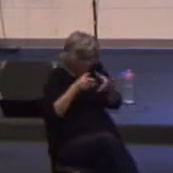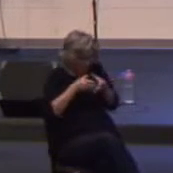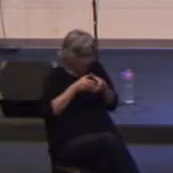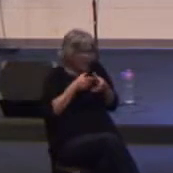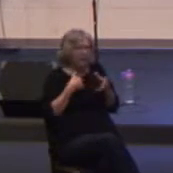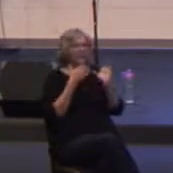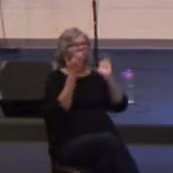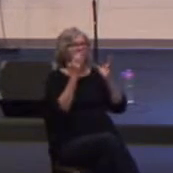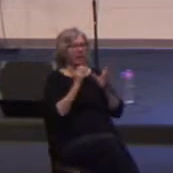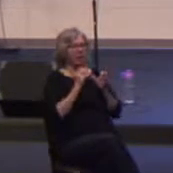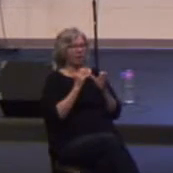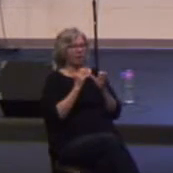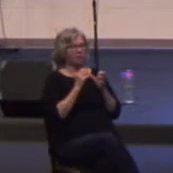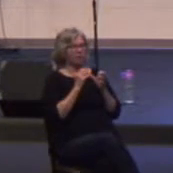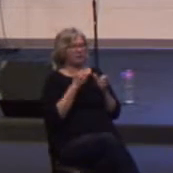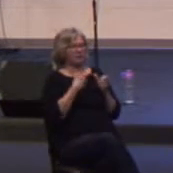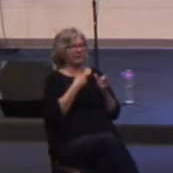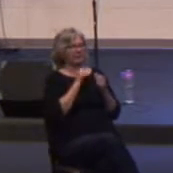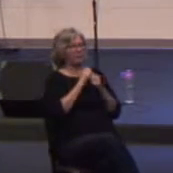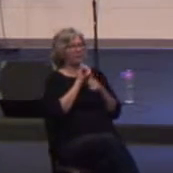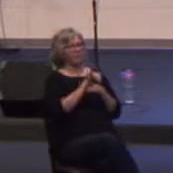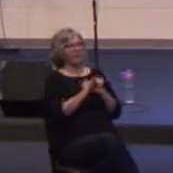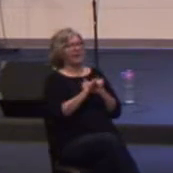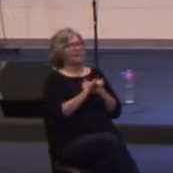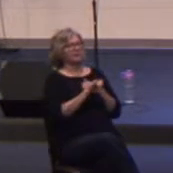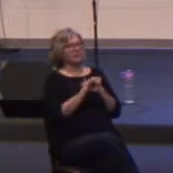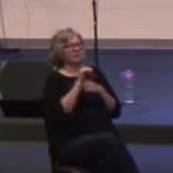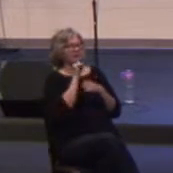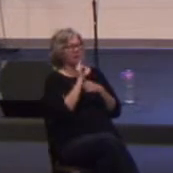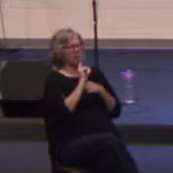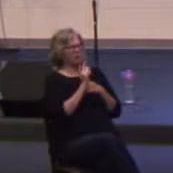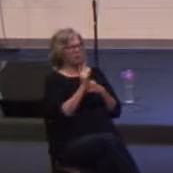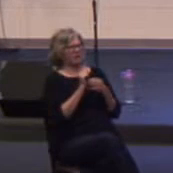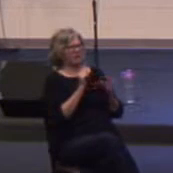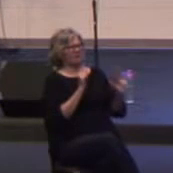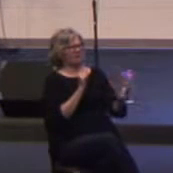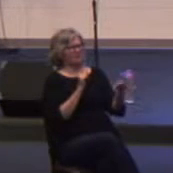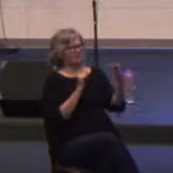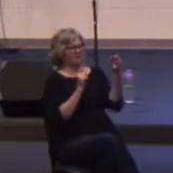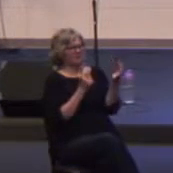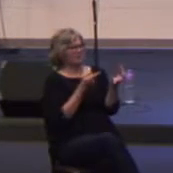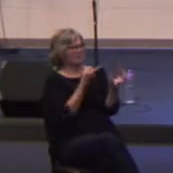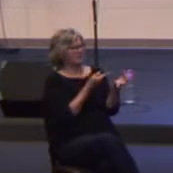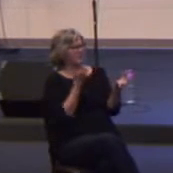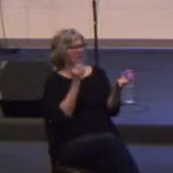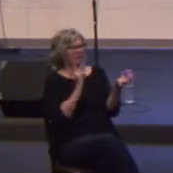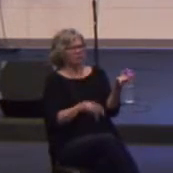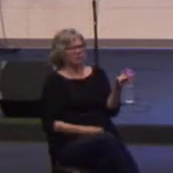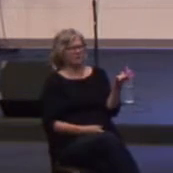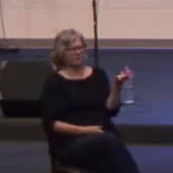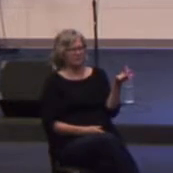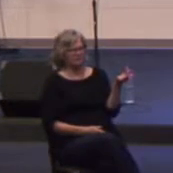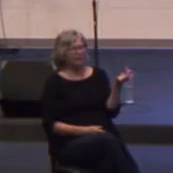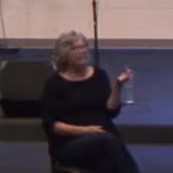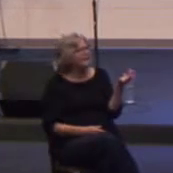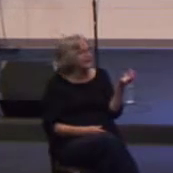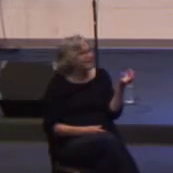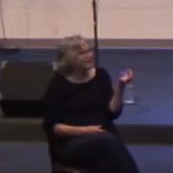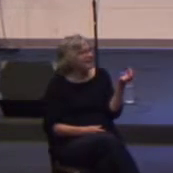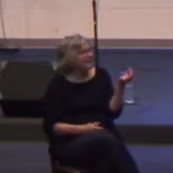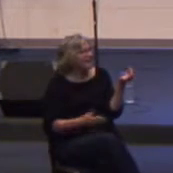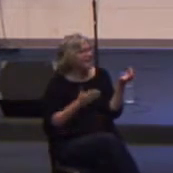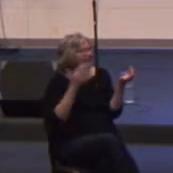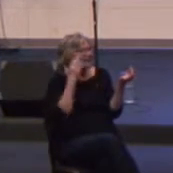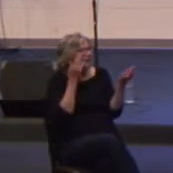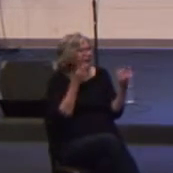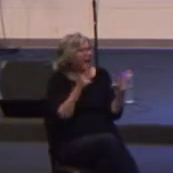to this fiction, this non-real person. You know what happens when we actually pick different parts